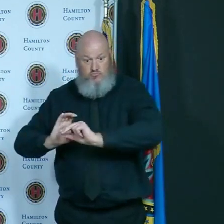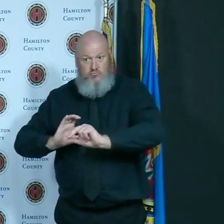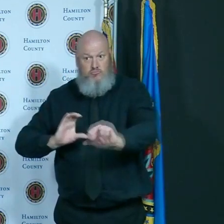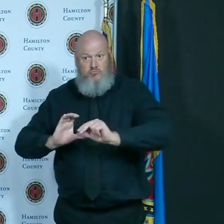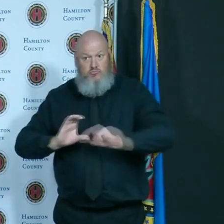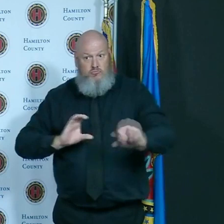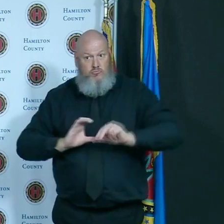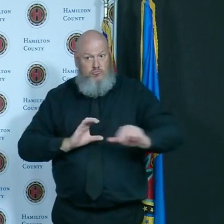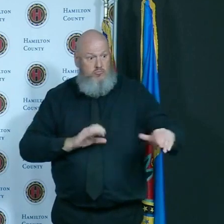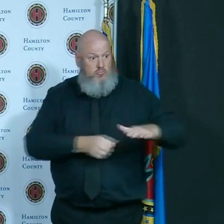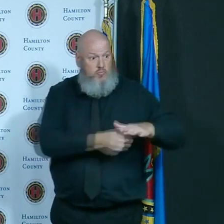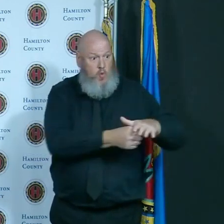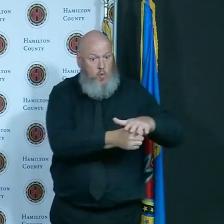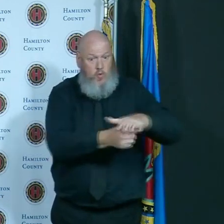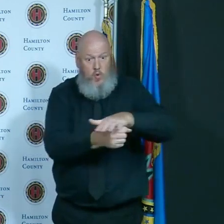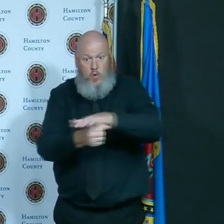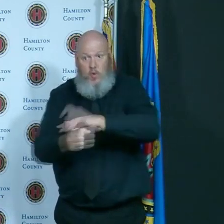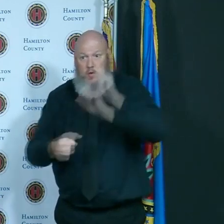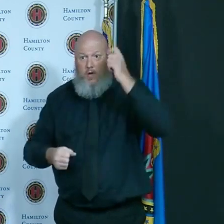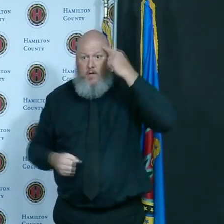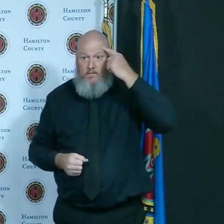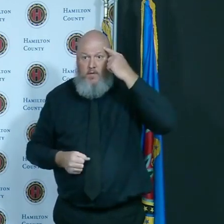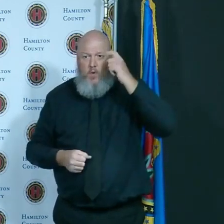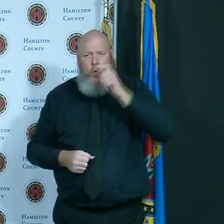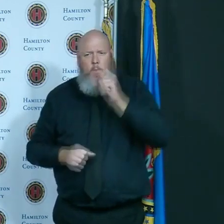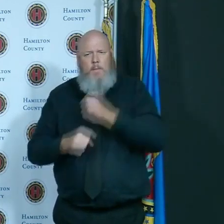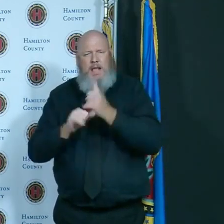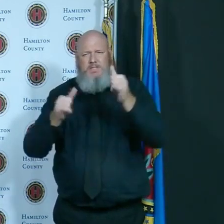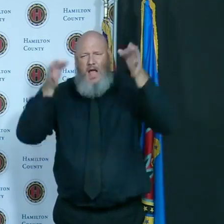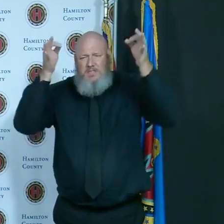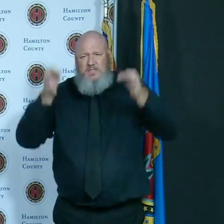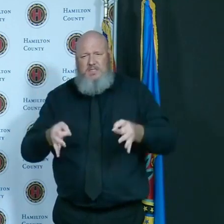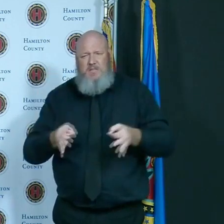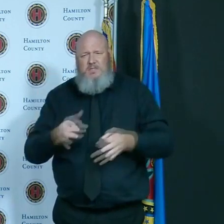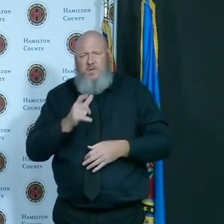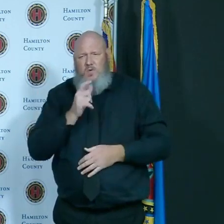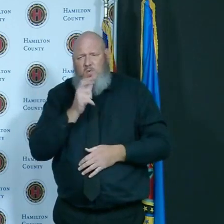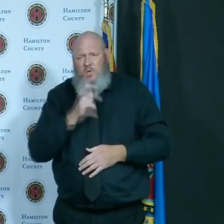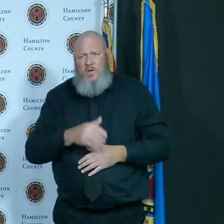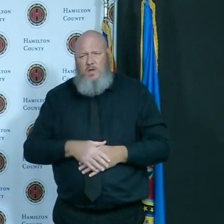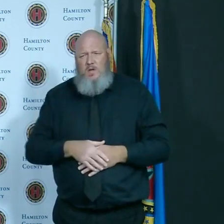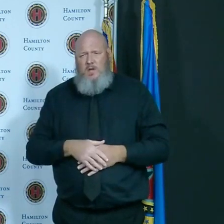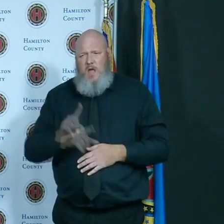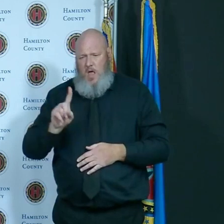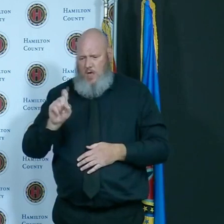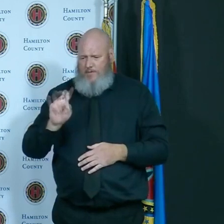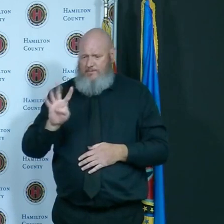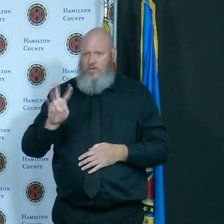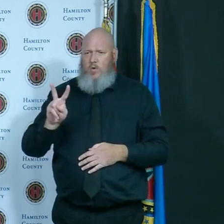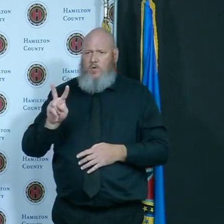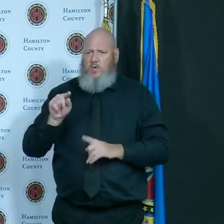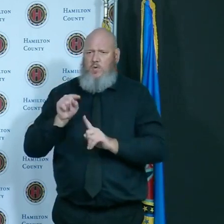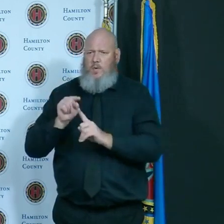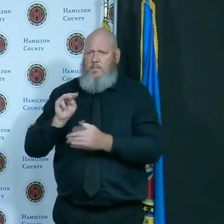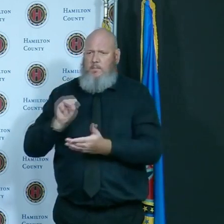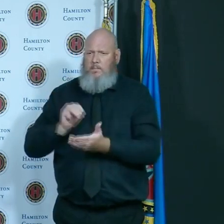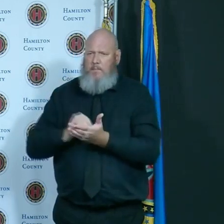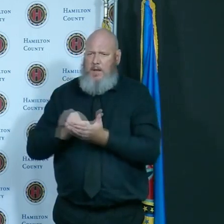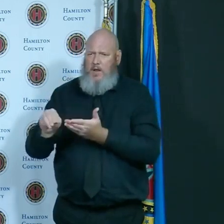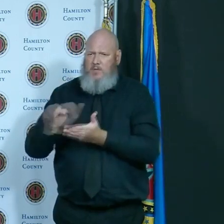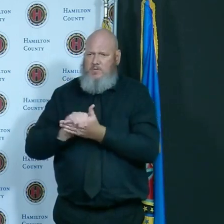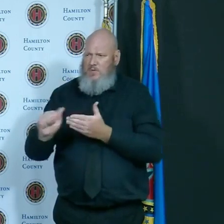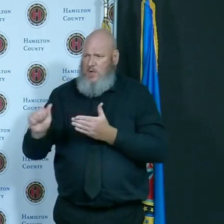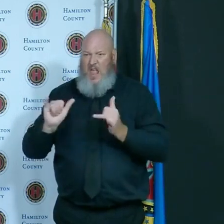gets what? Also, $142 million, it seems like quite a bit of gloves and masks and all of that. I mean, is there Is there